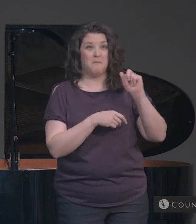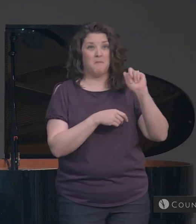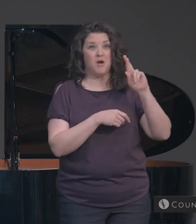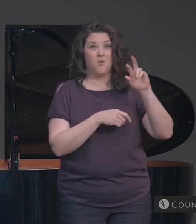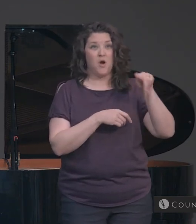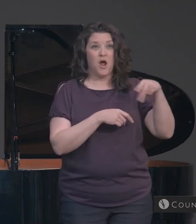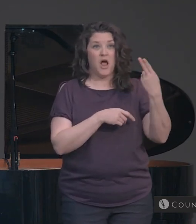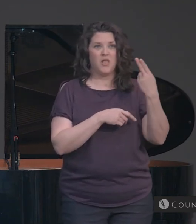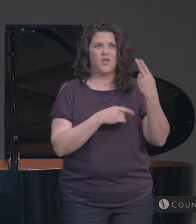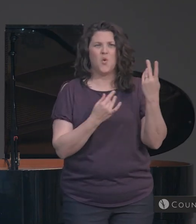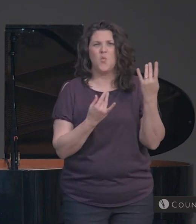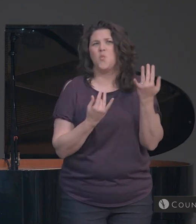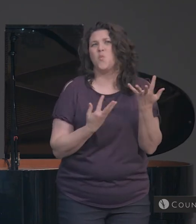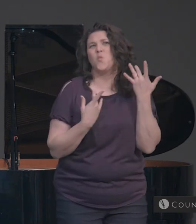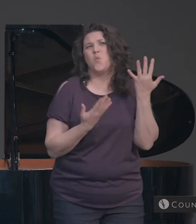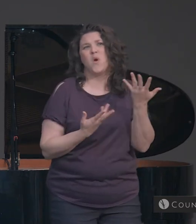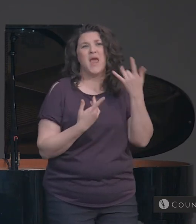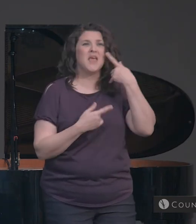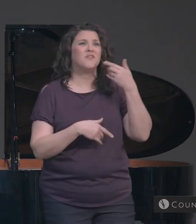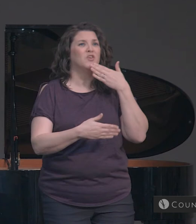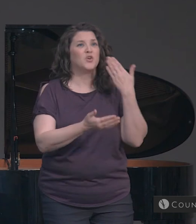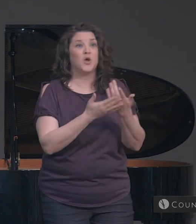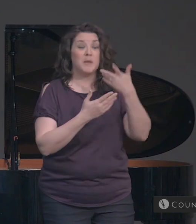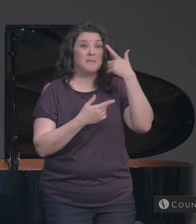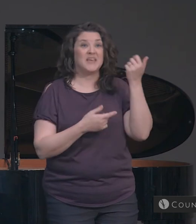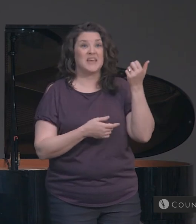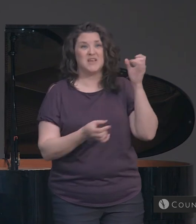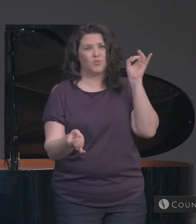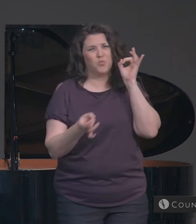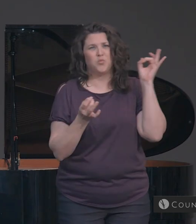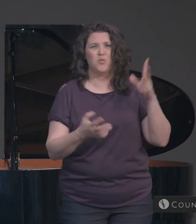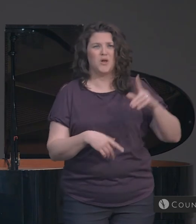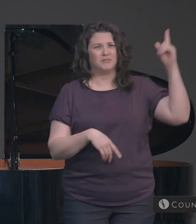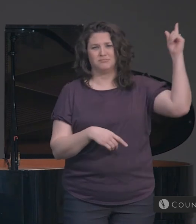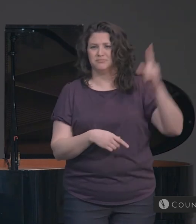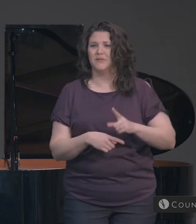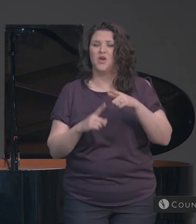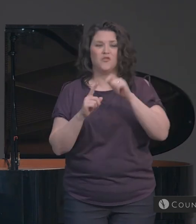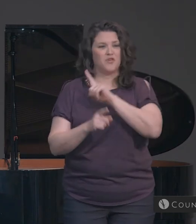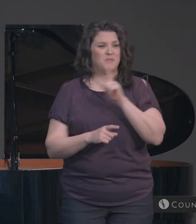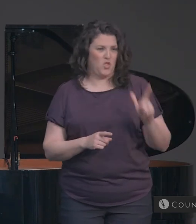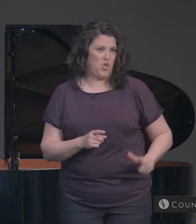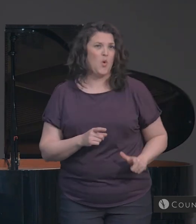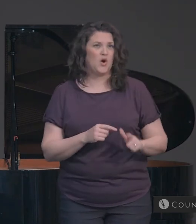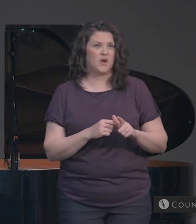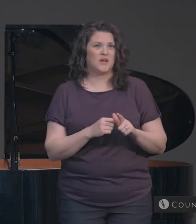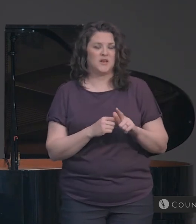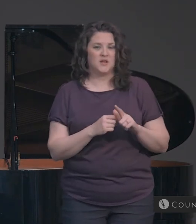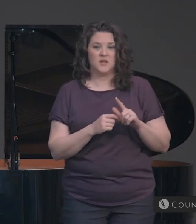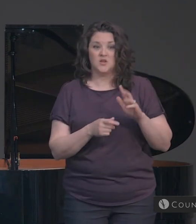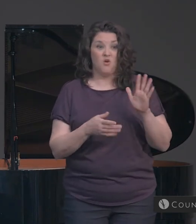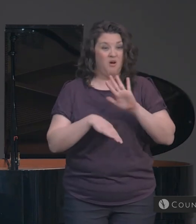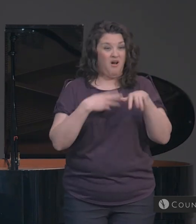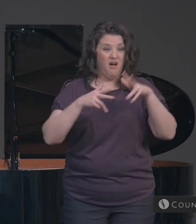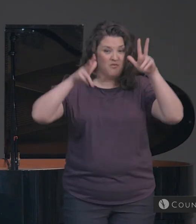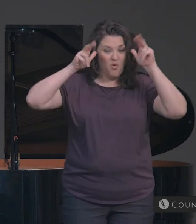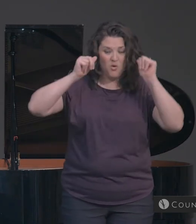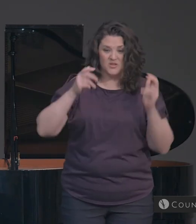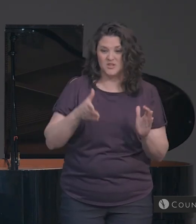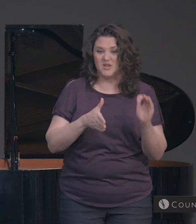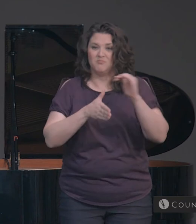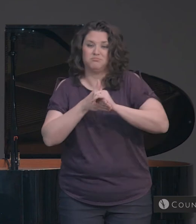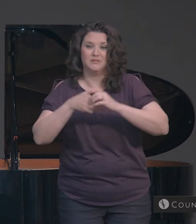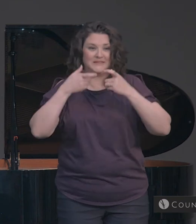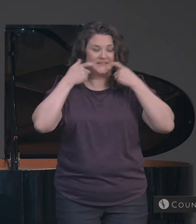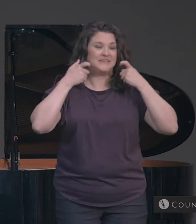because disaster has come down from the Lord to the gate of Jerusalem. Harness the steeds to the chariots, inhabitants